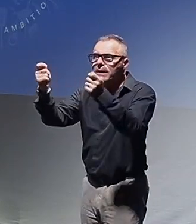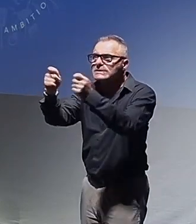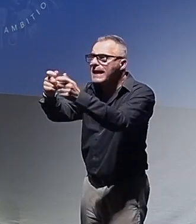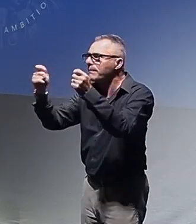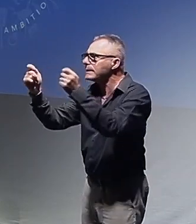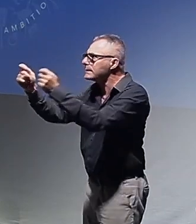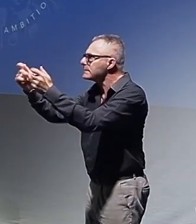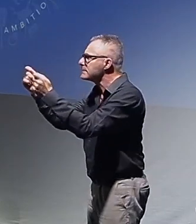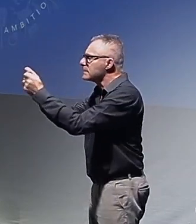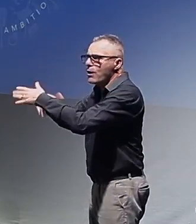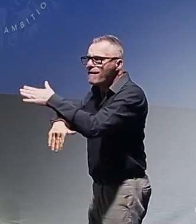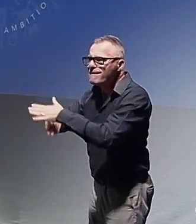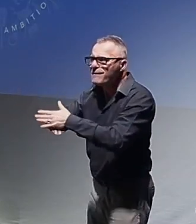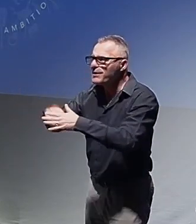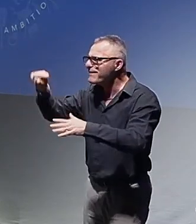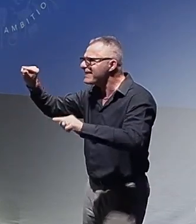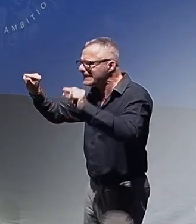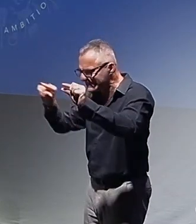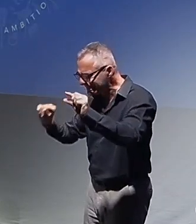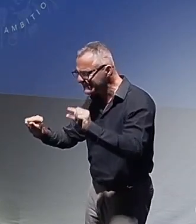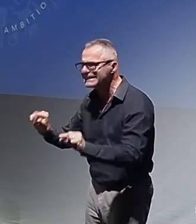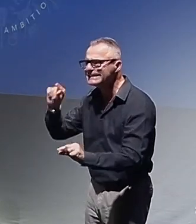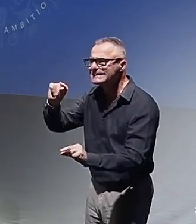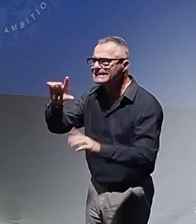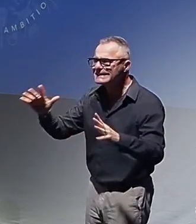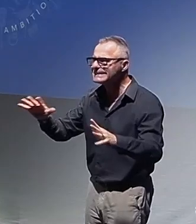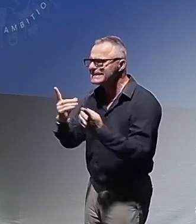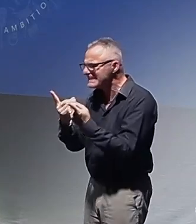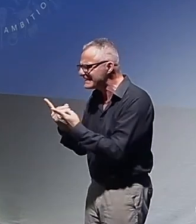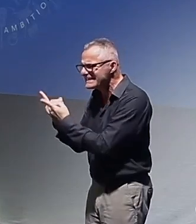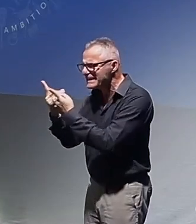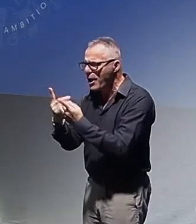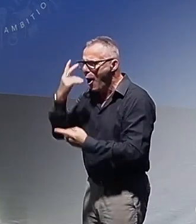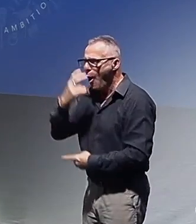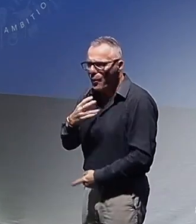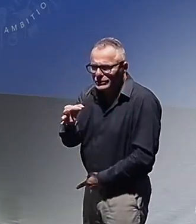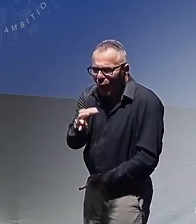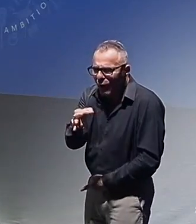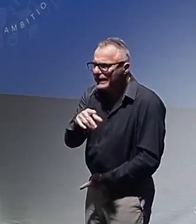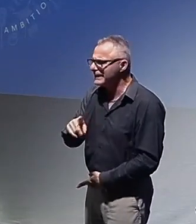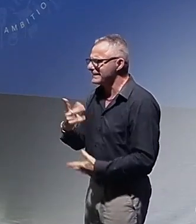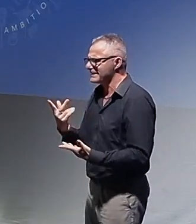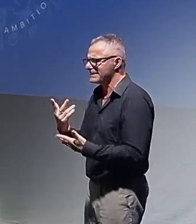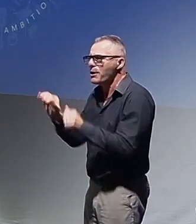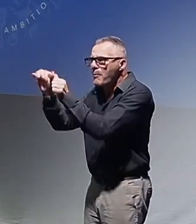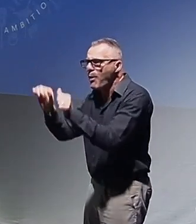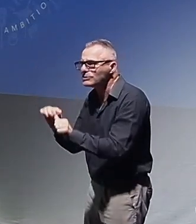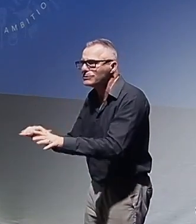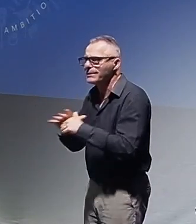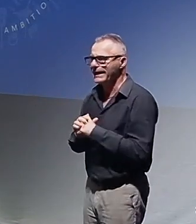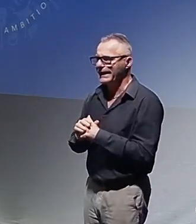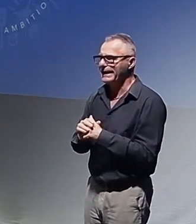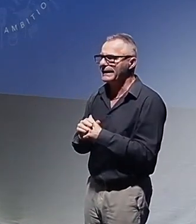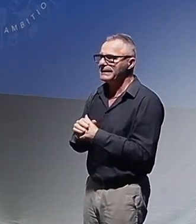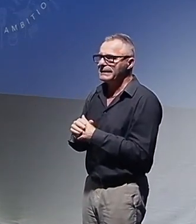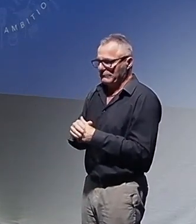of knickknacks, bric-a-brac, but all like old medallions and bits of pottery, and there'd be like a chamber pot in